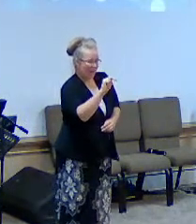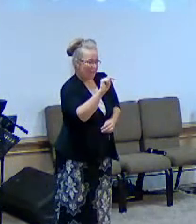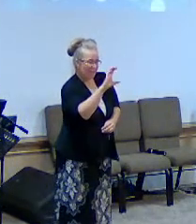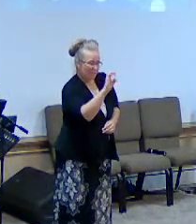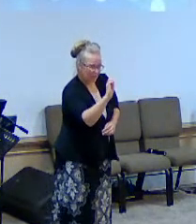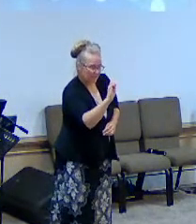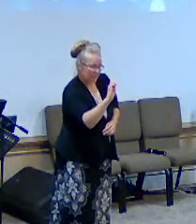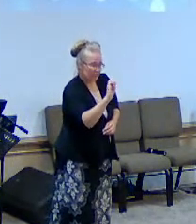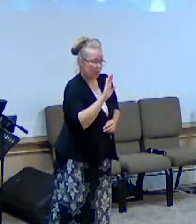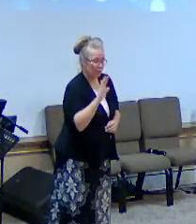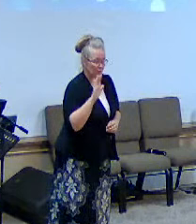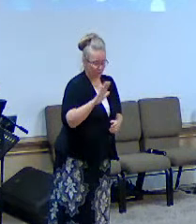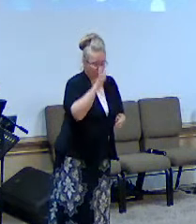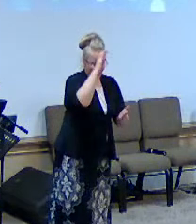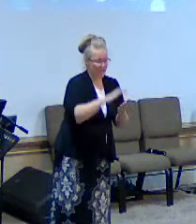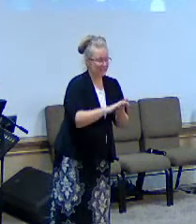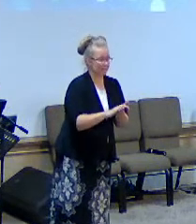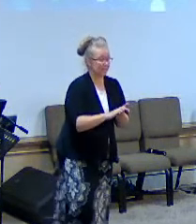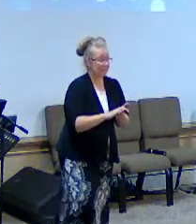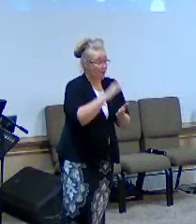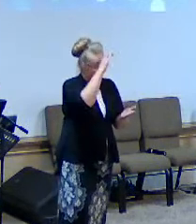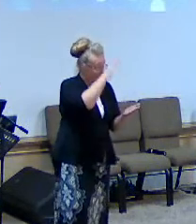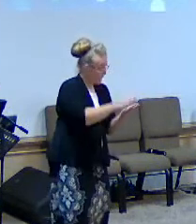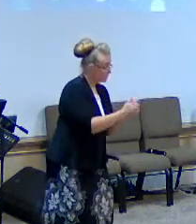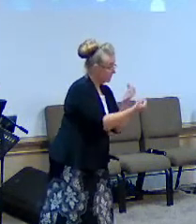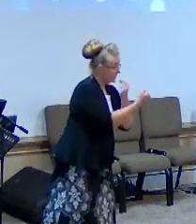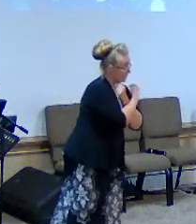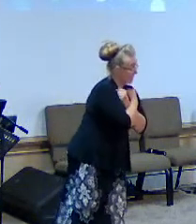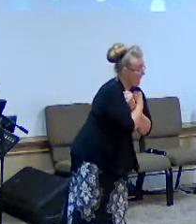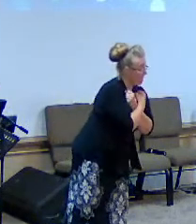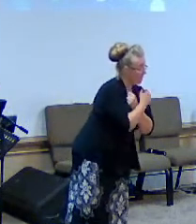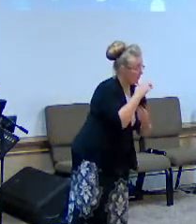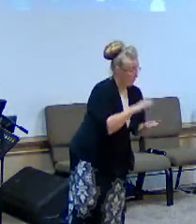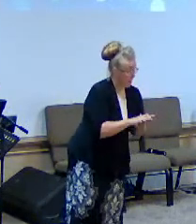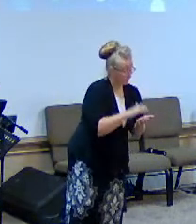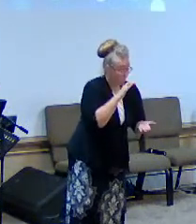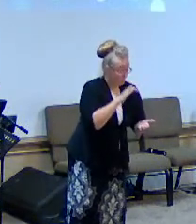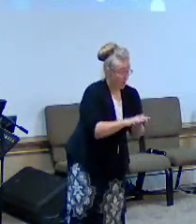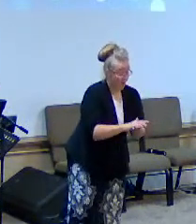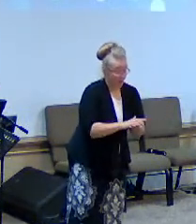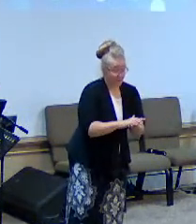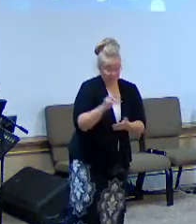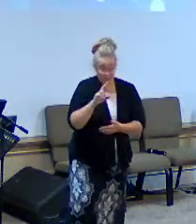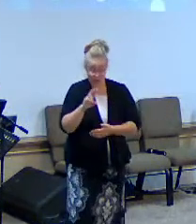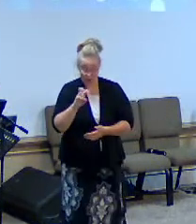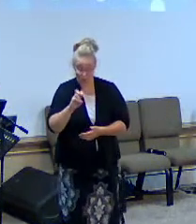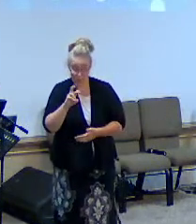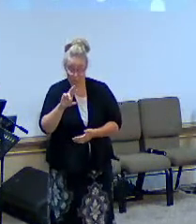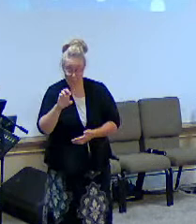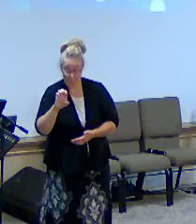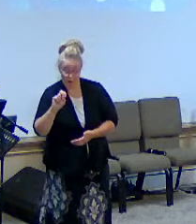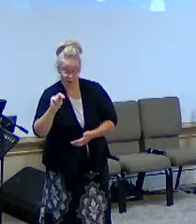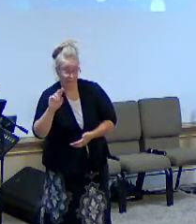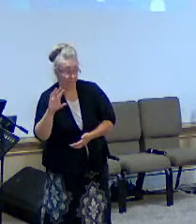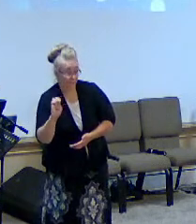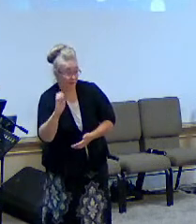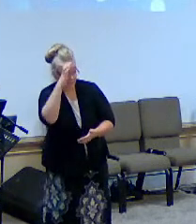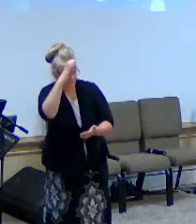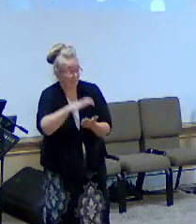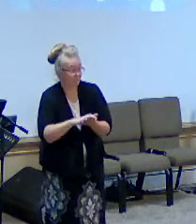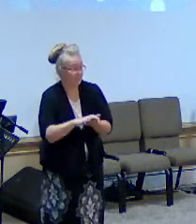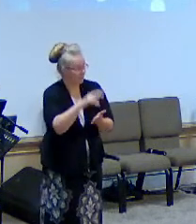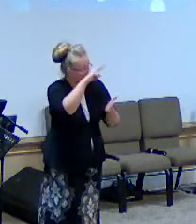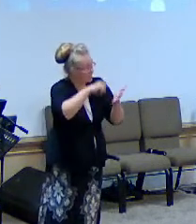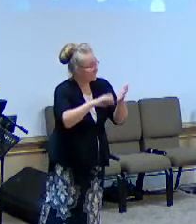husbands. Husbands, love your wives. Wives, reverence your husbands. That's the last verse in Ephesians 5. Go ahead and read